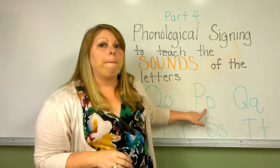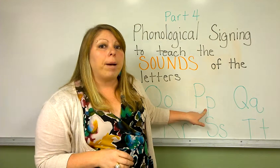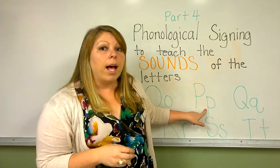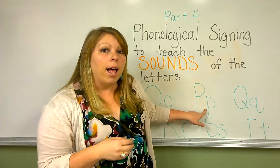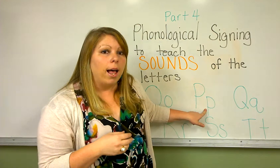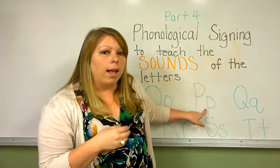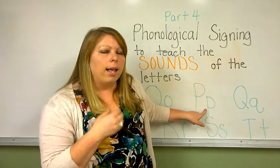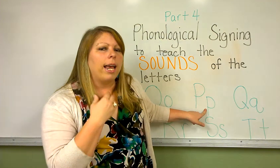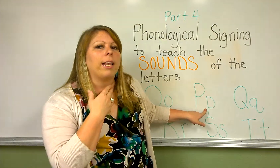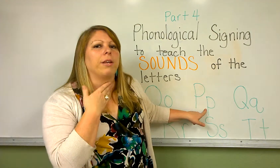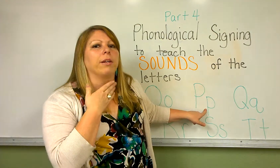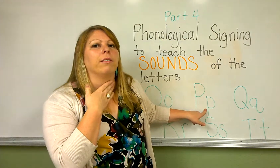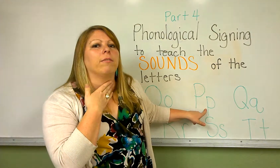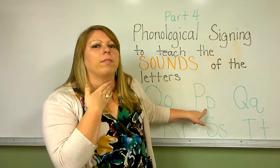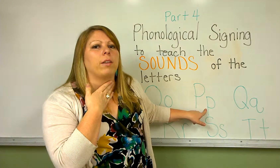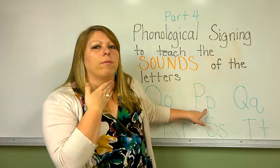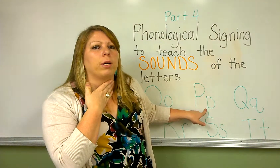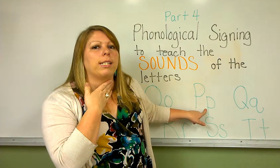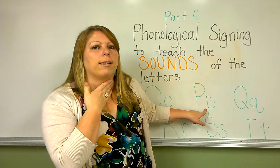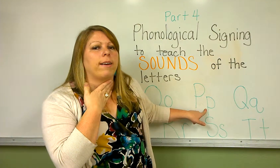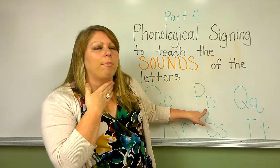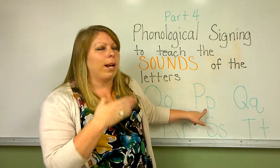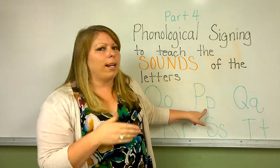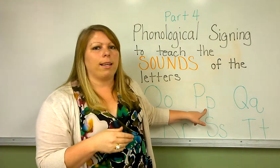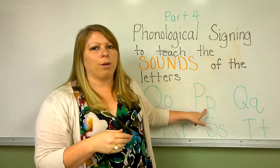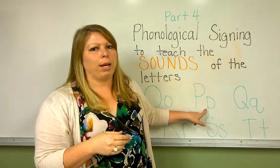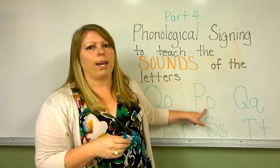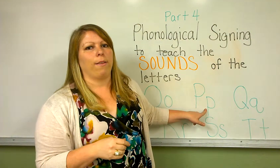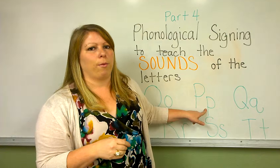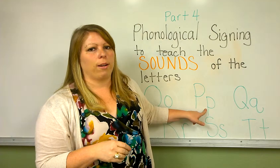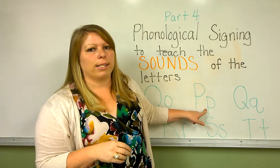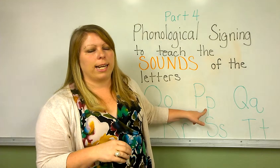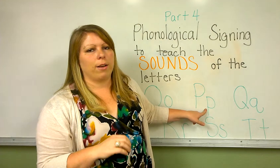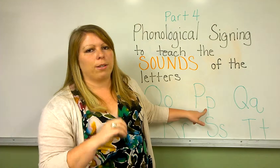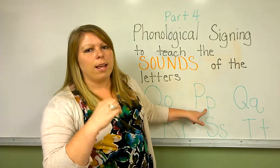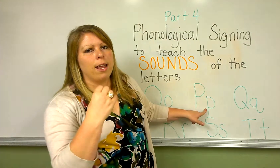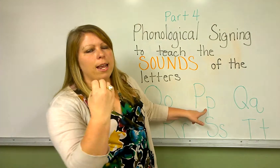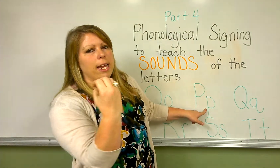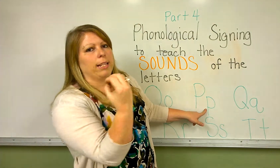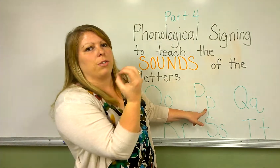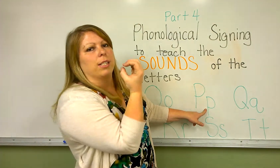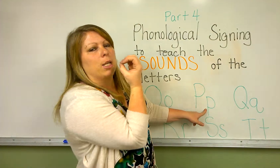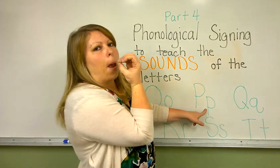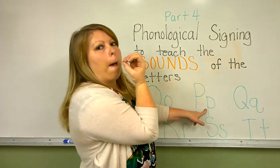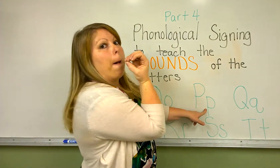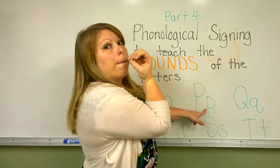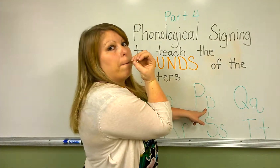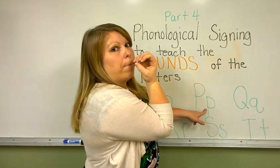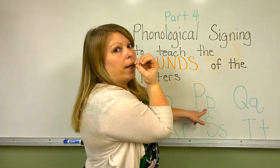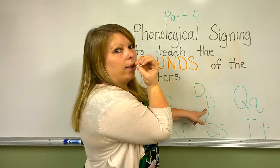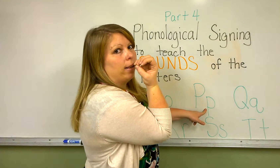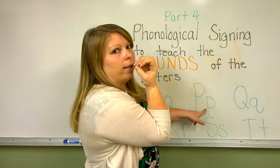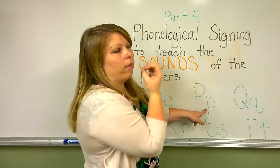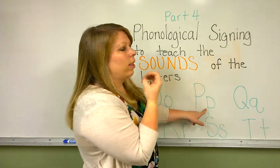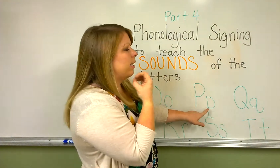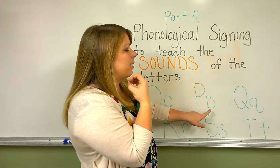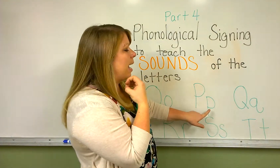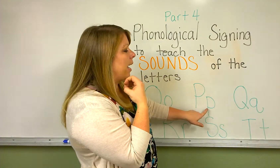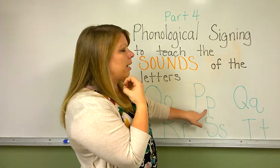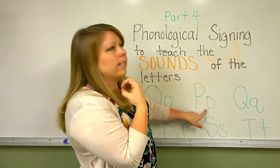P and your voice is vibrating, then you're making the wrong sound. It's just P. The sign and